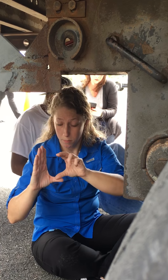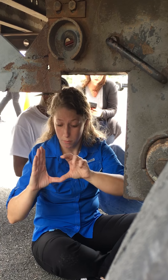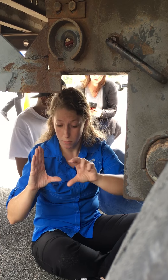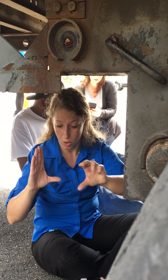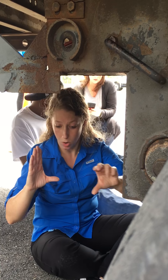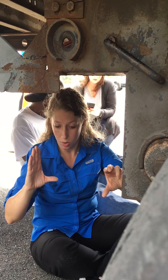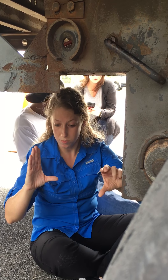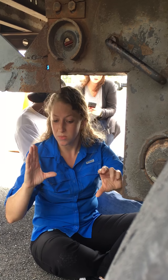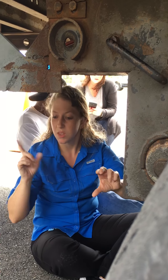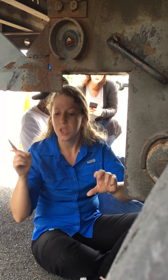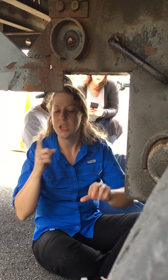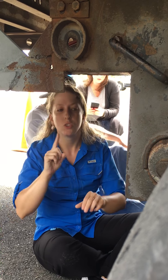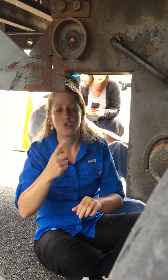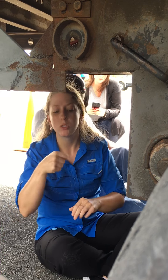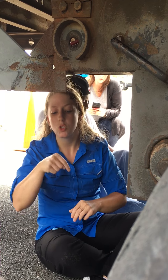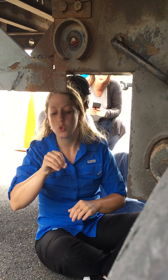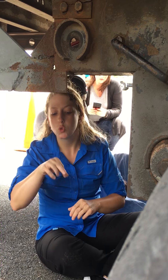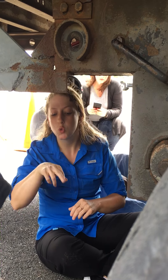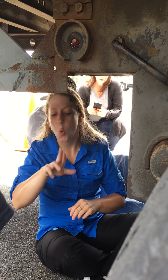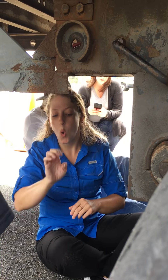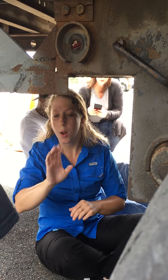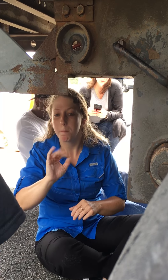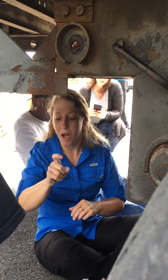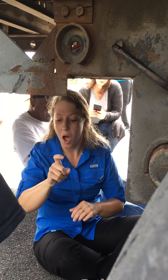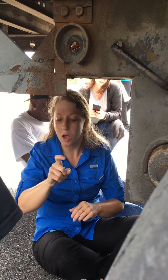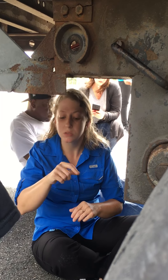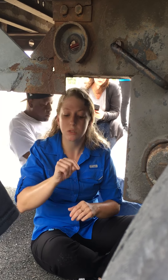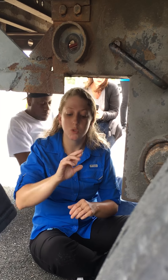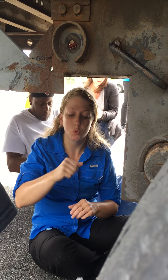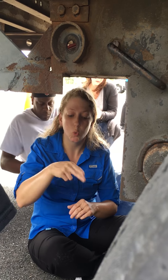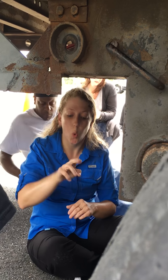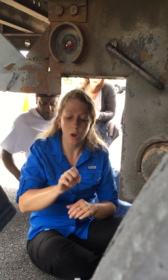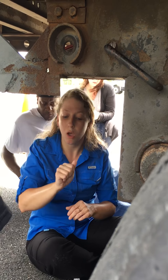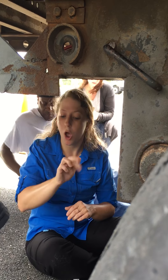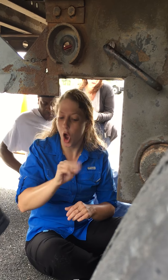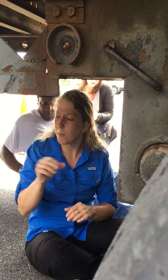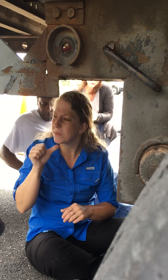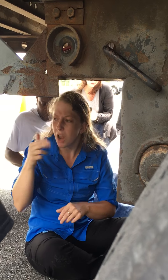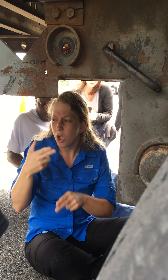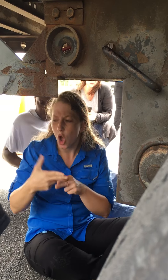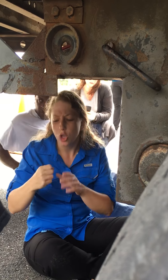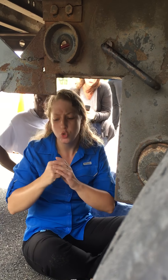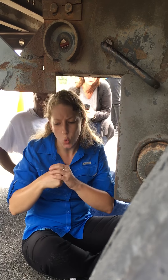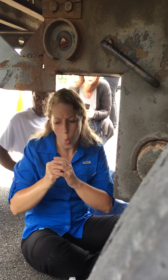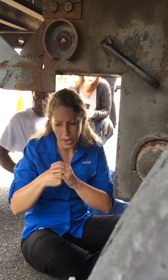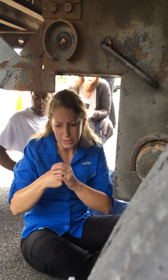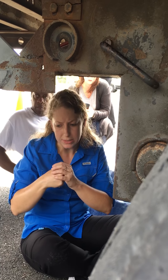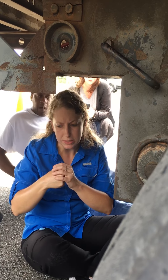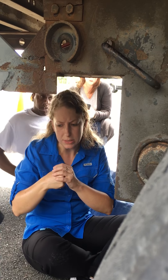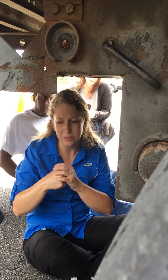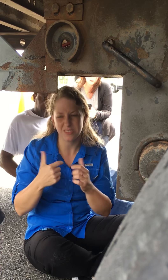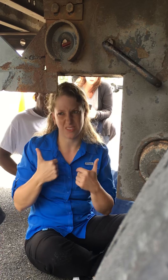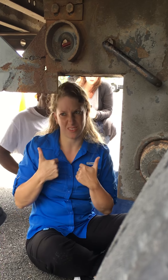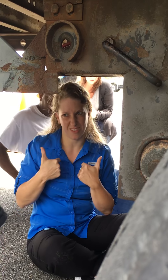and you don't have to necessarily call it a joint, but If you want to be able to identify as Well, a torque box. a torque box, and then we got to make